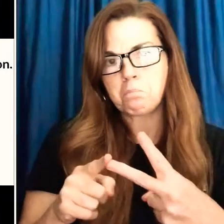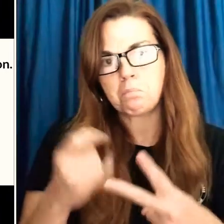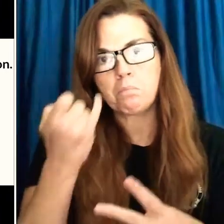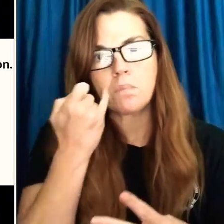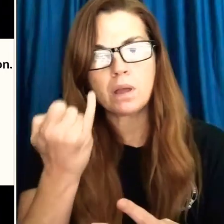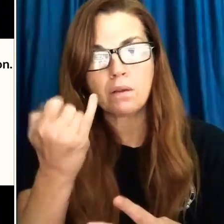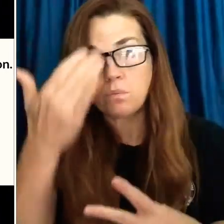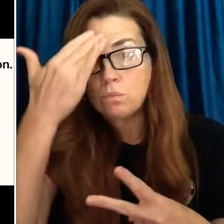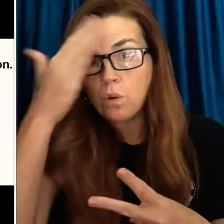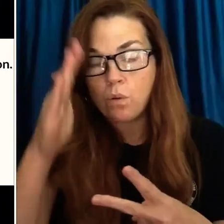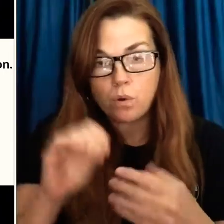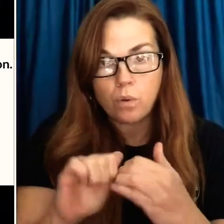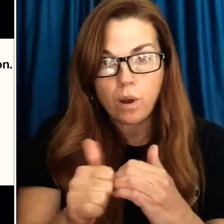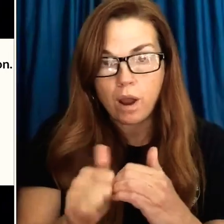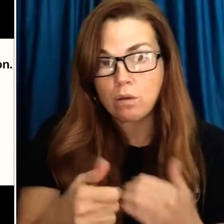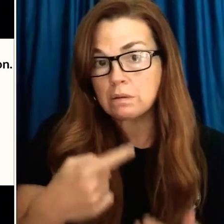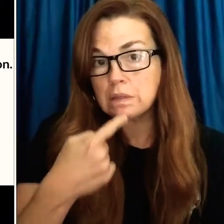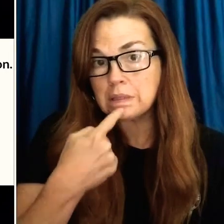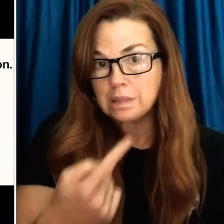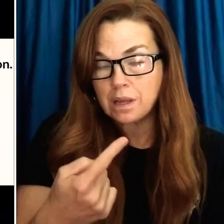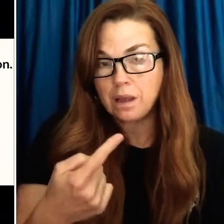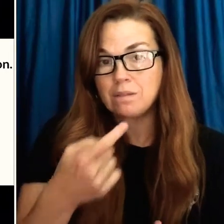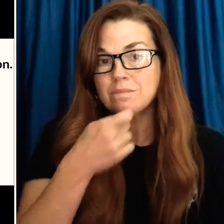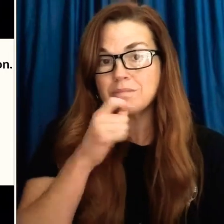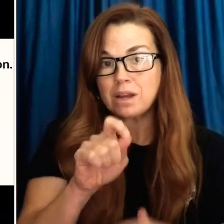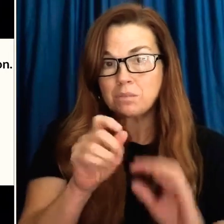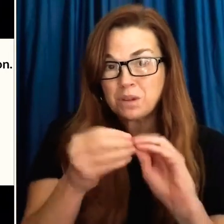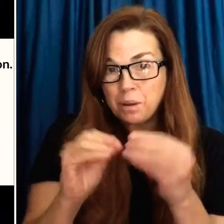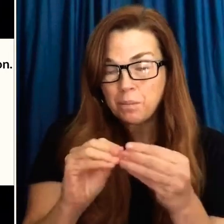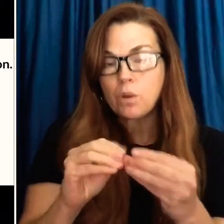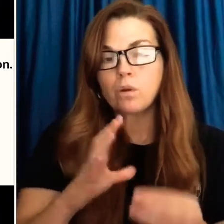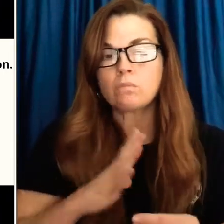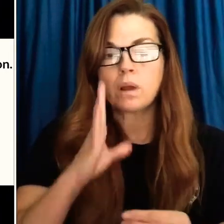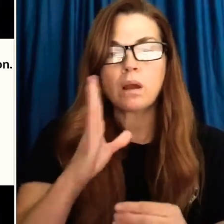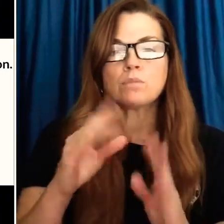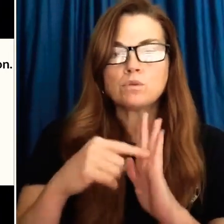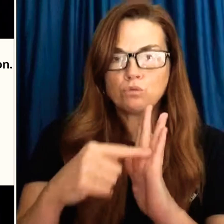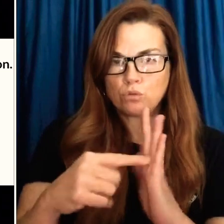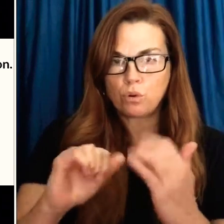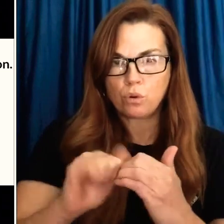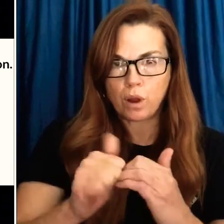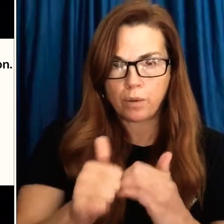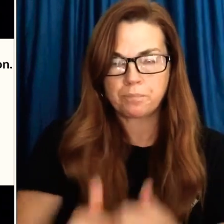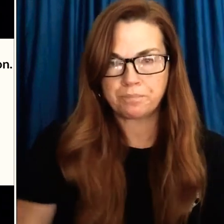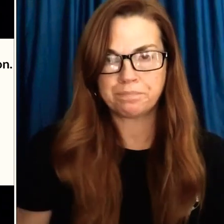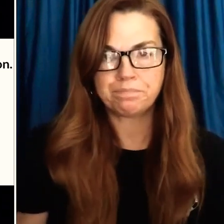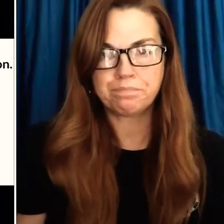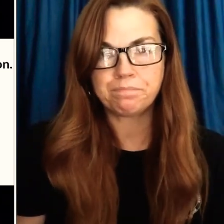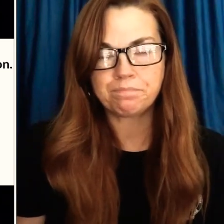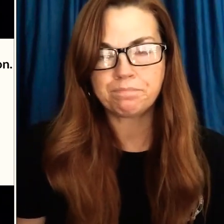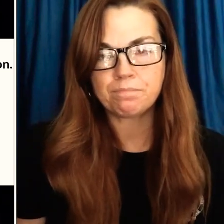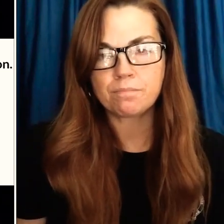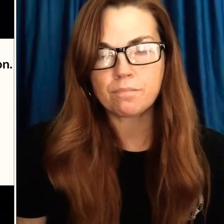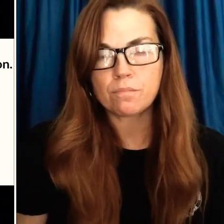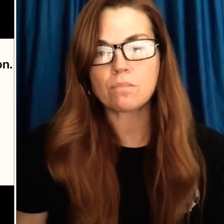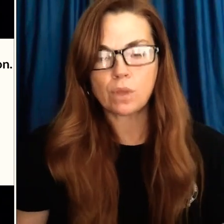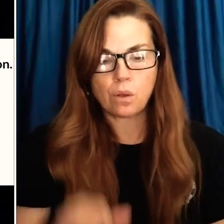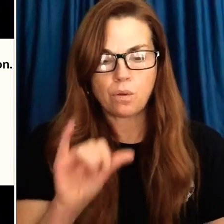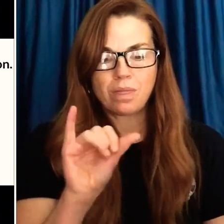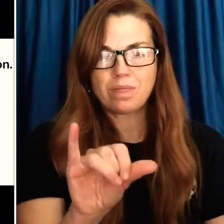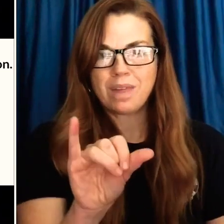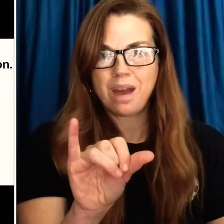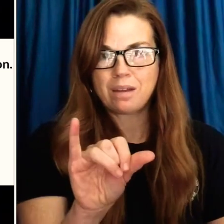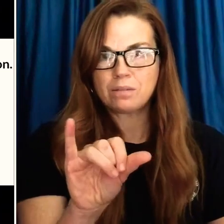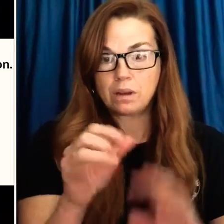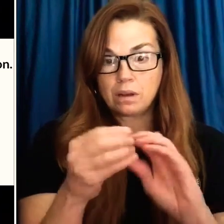properly say this decimal, then I'm going to show you a quick and easy way to figure out how to turn it into a fraction. So